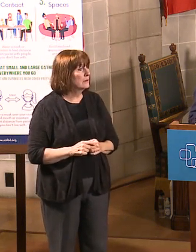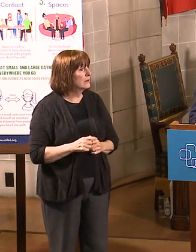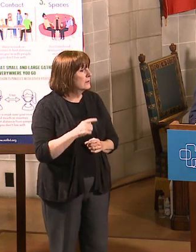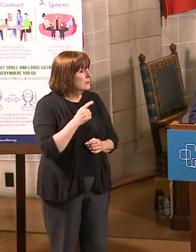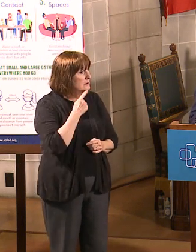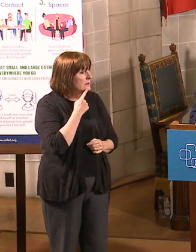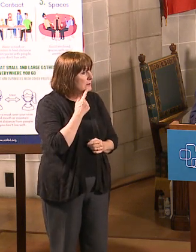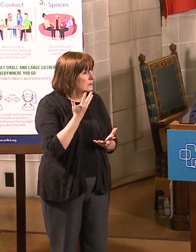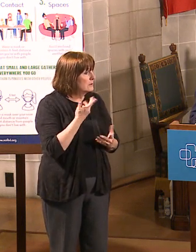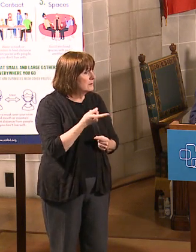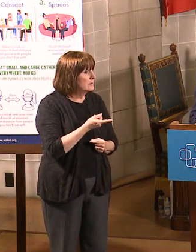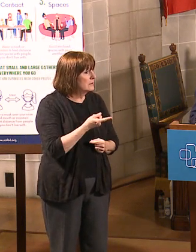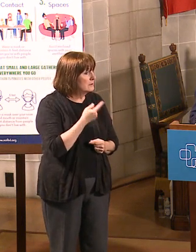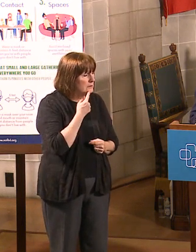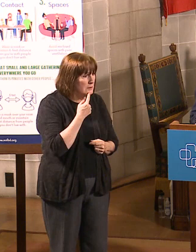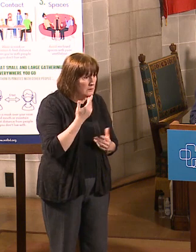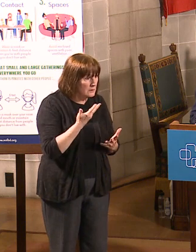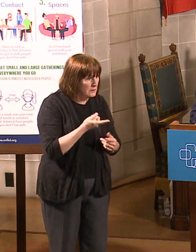pardon me?